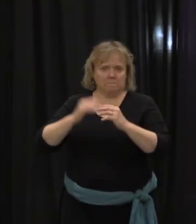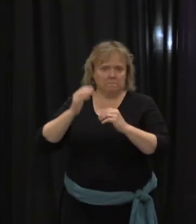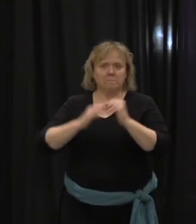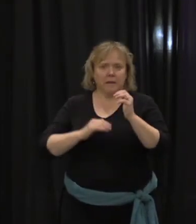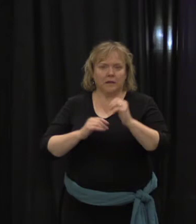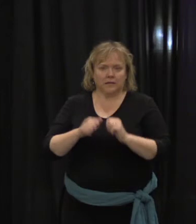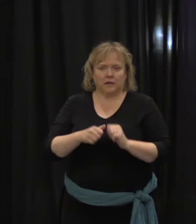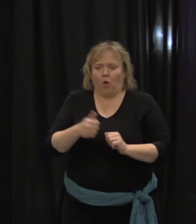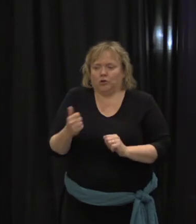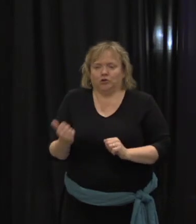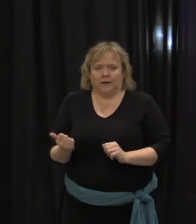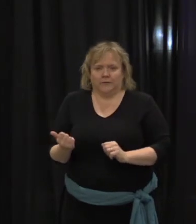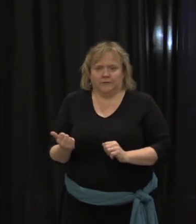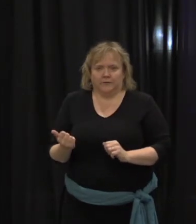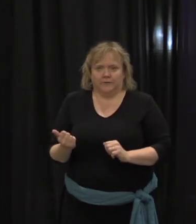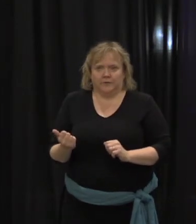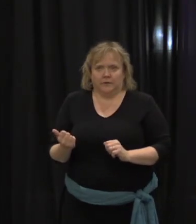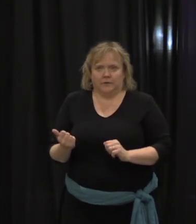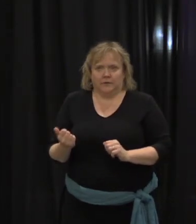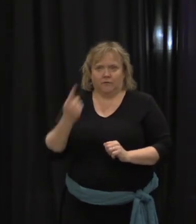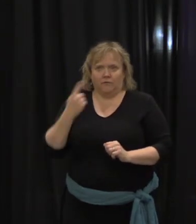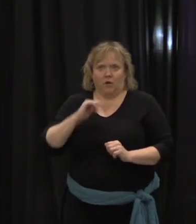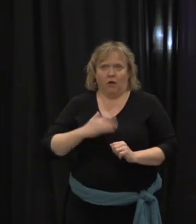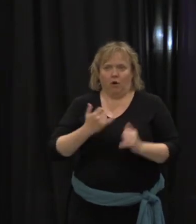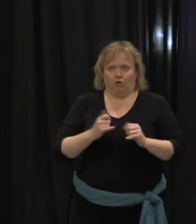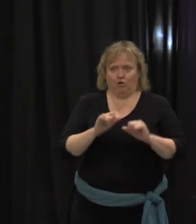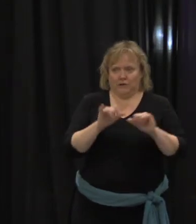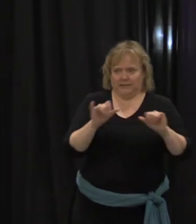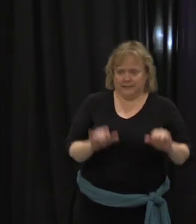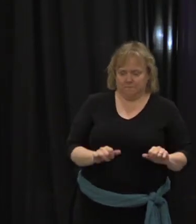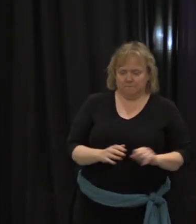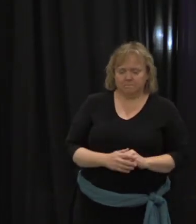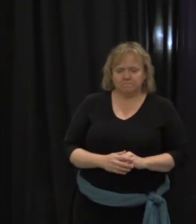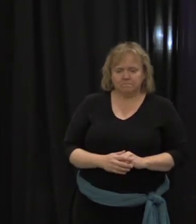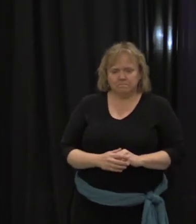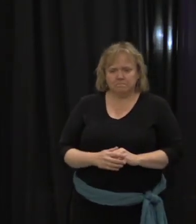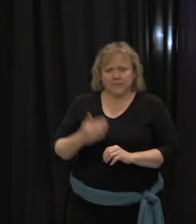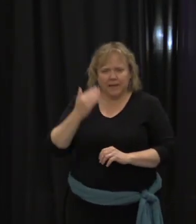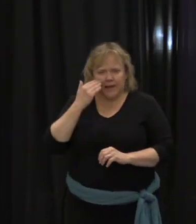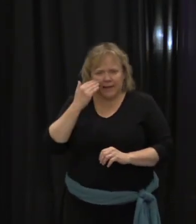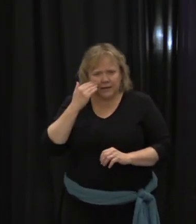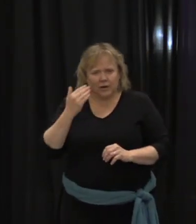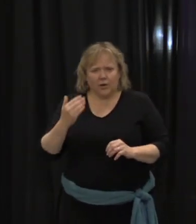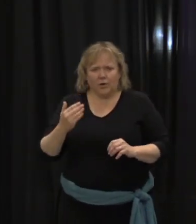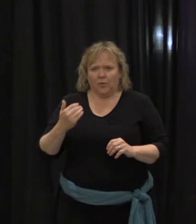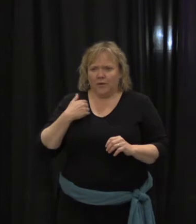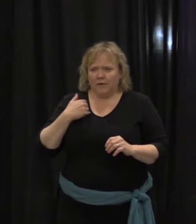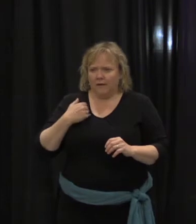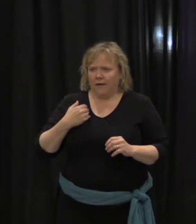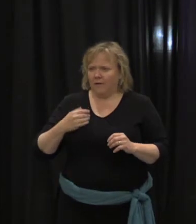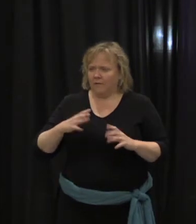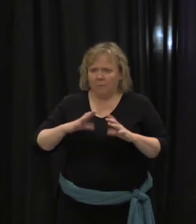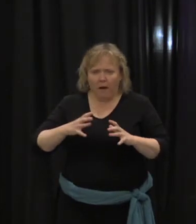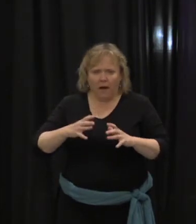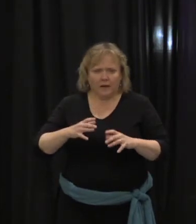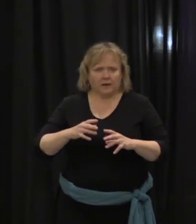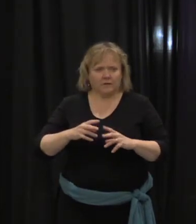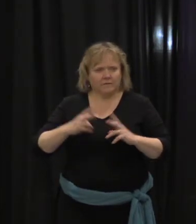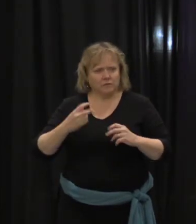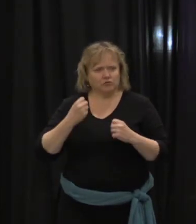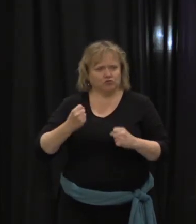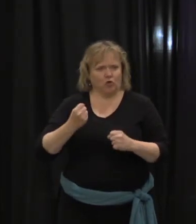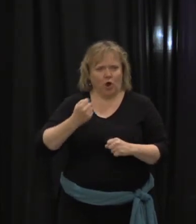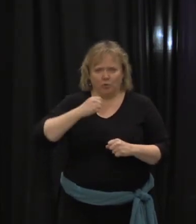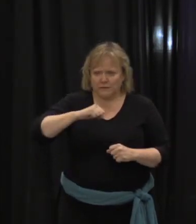our current systems. And as I said before, I know that we are in a moment of incredible resistance. And resistance is